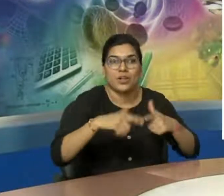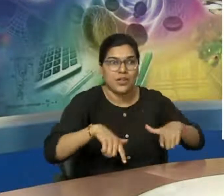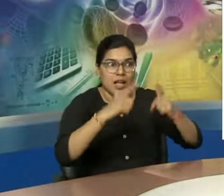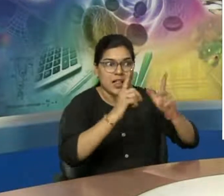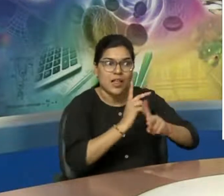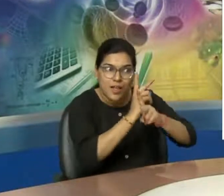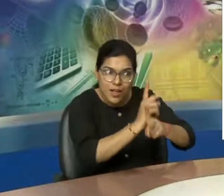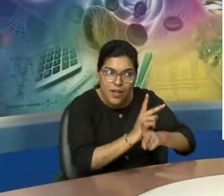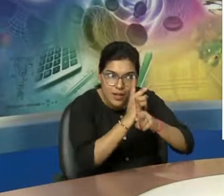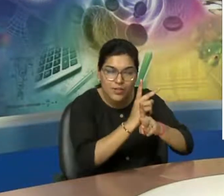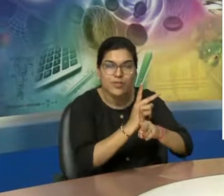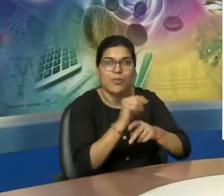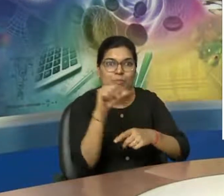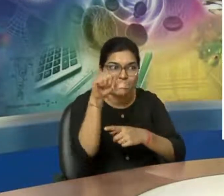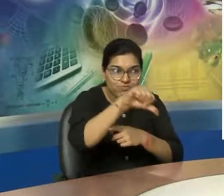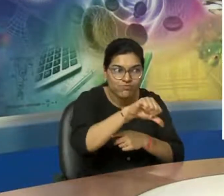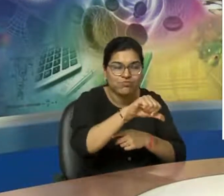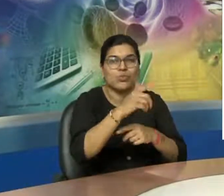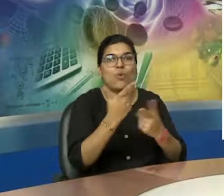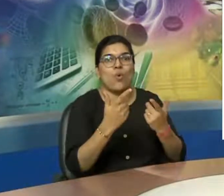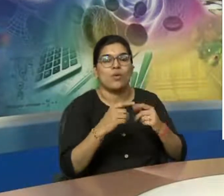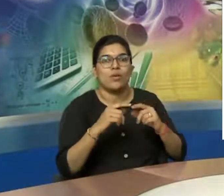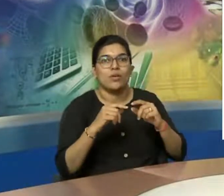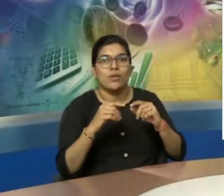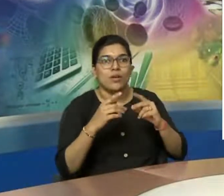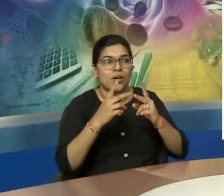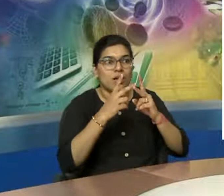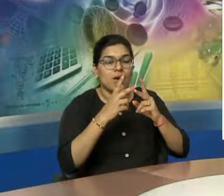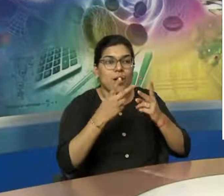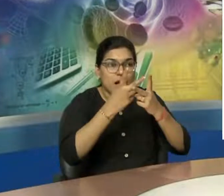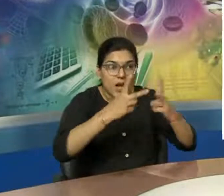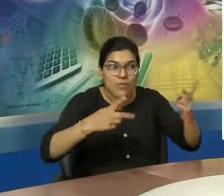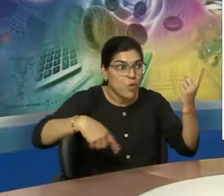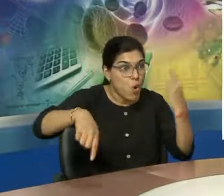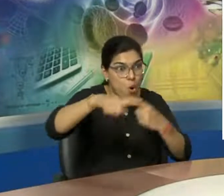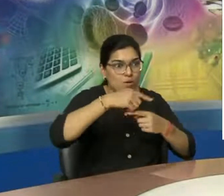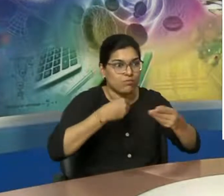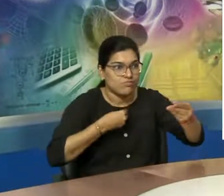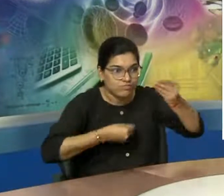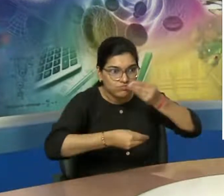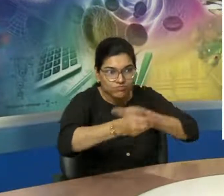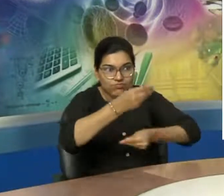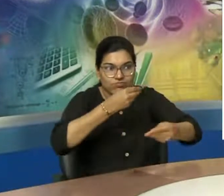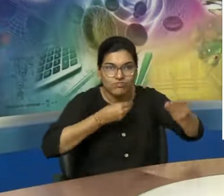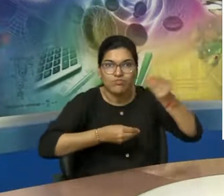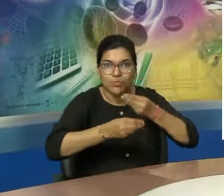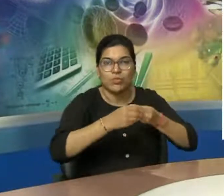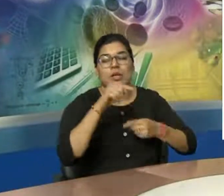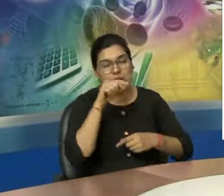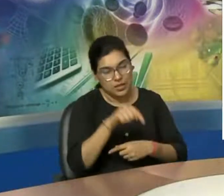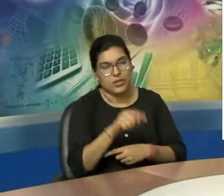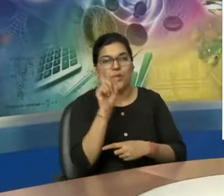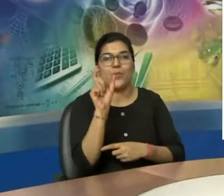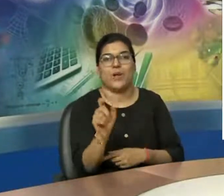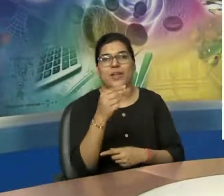That interaction may be between a human and a plant, maybe between a plant and an